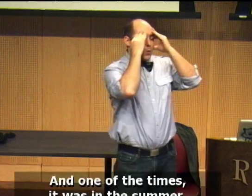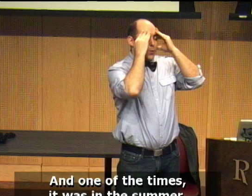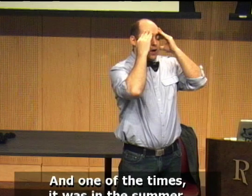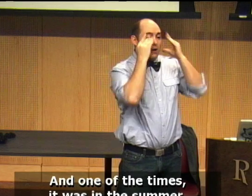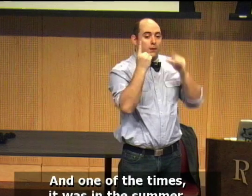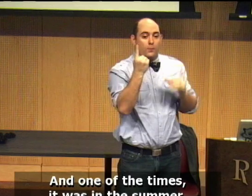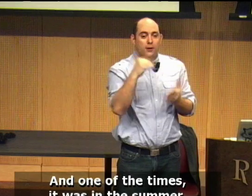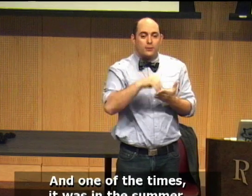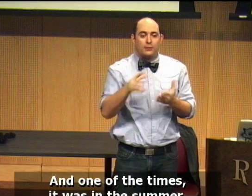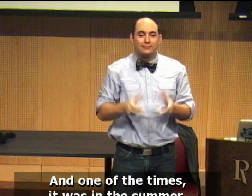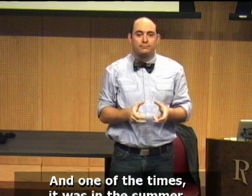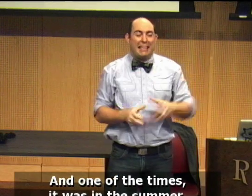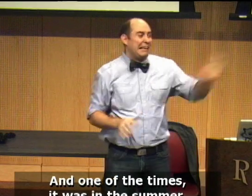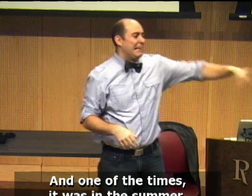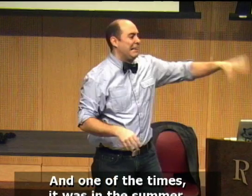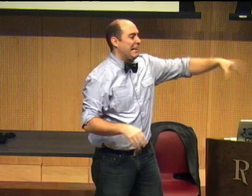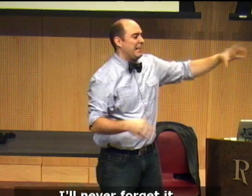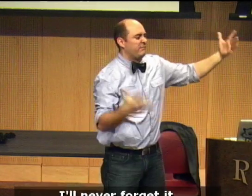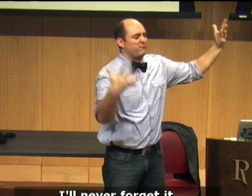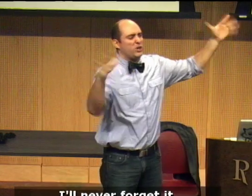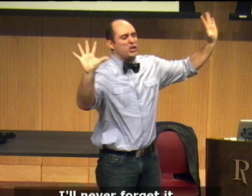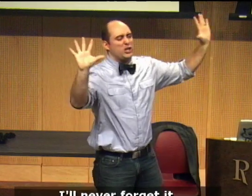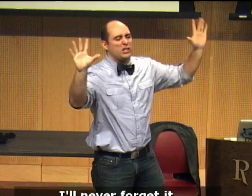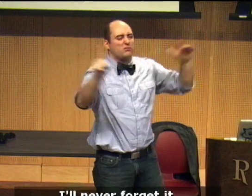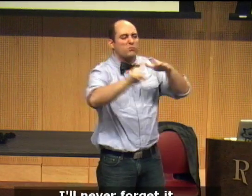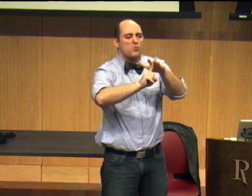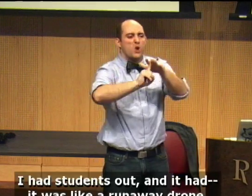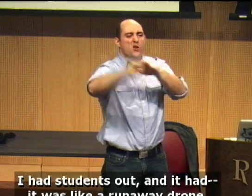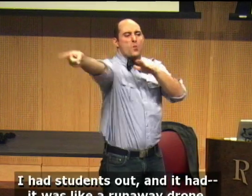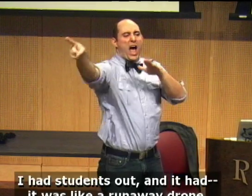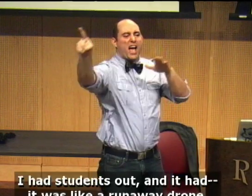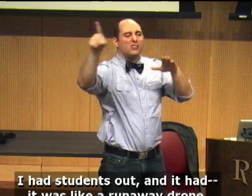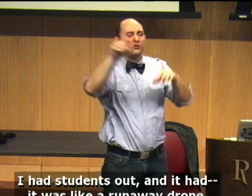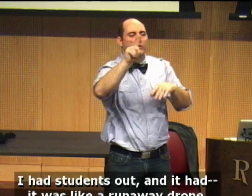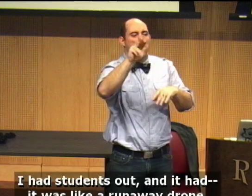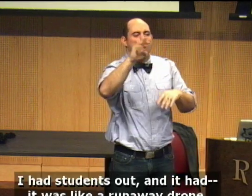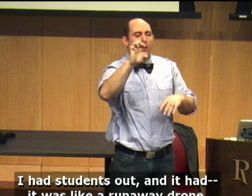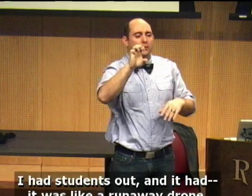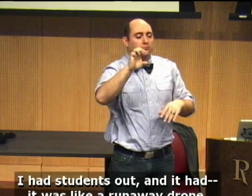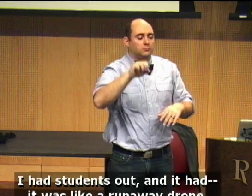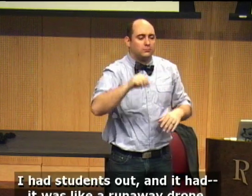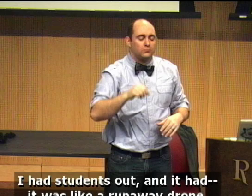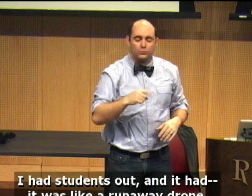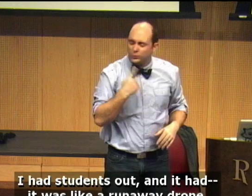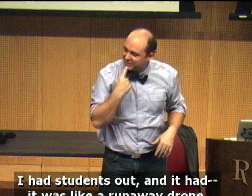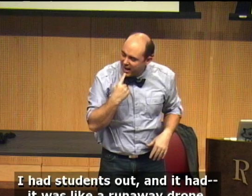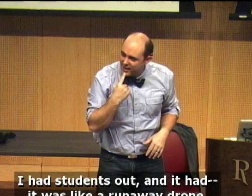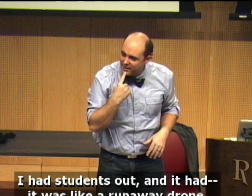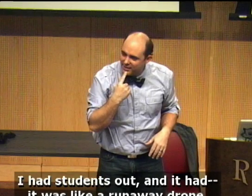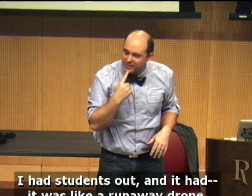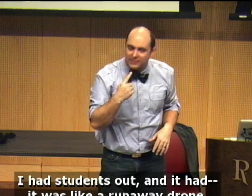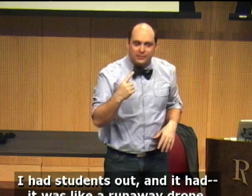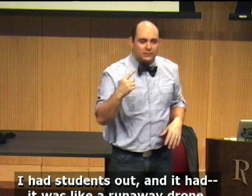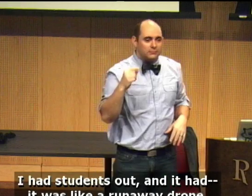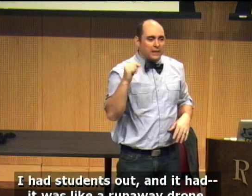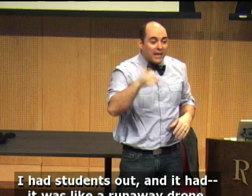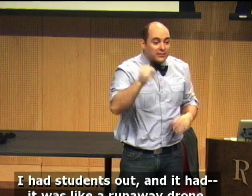And one of the times, it was in the summer, I'll never forget it, I had students out, and it was like a